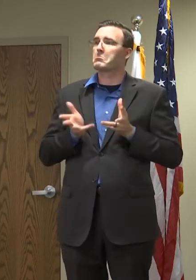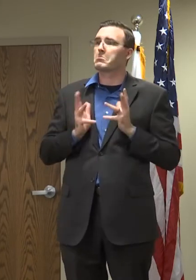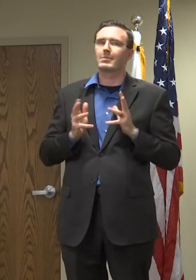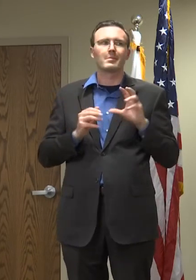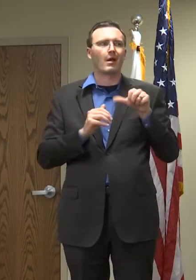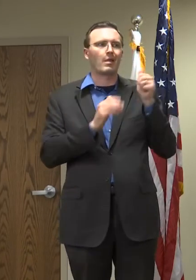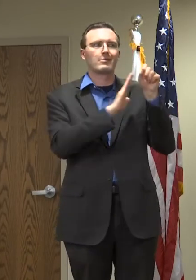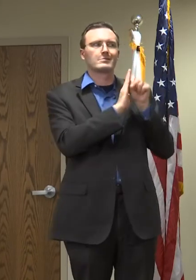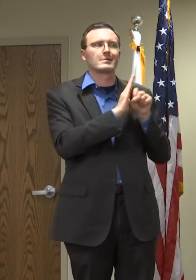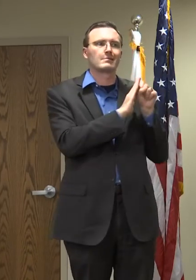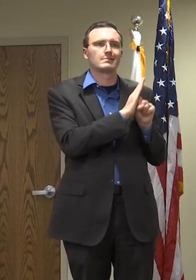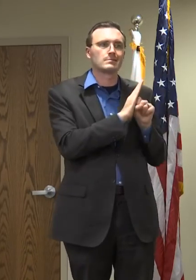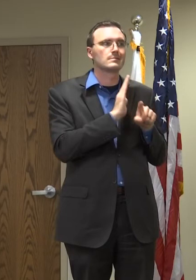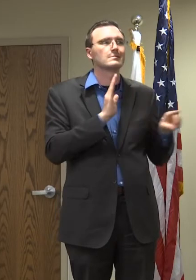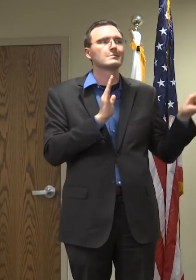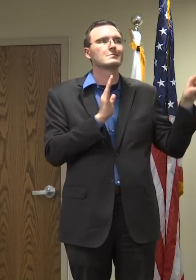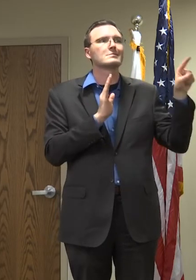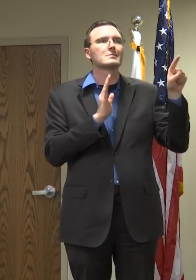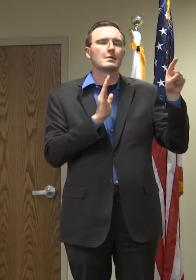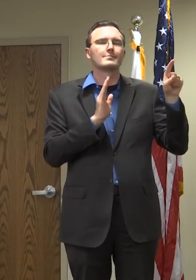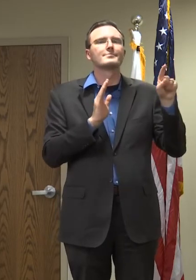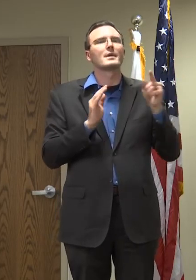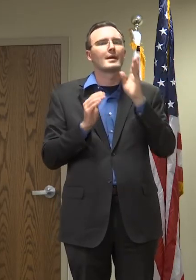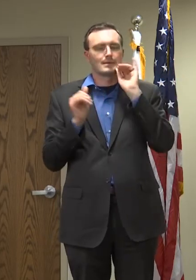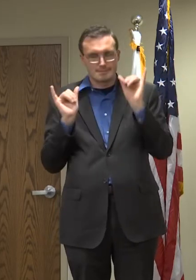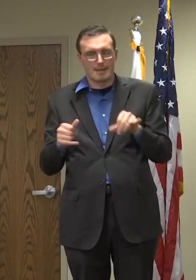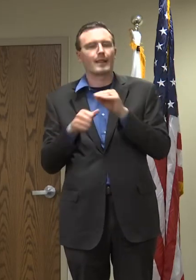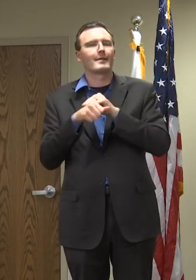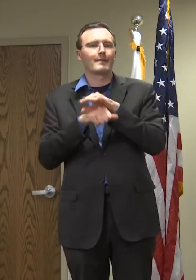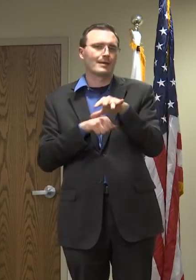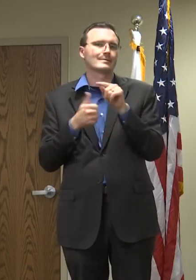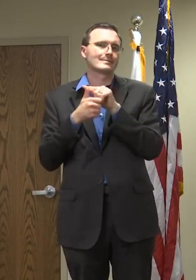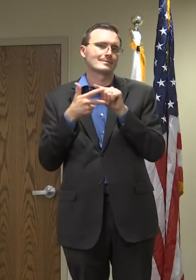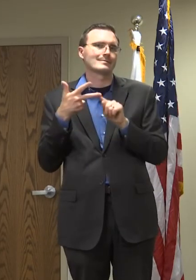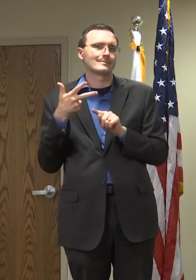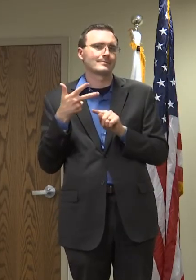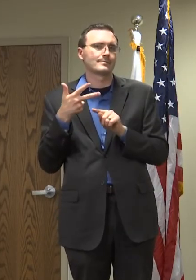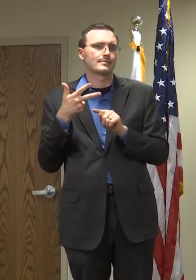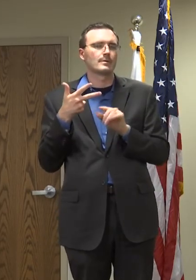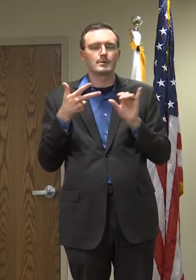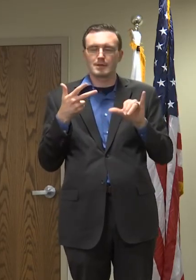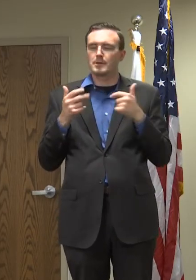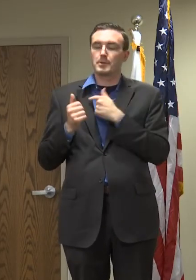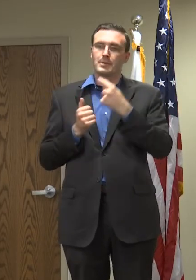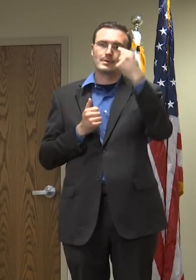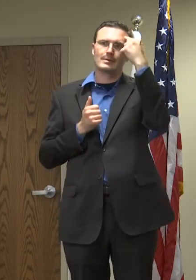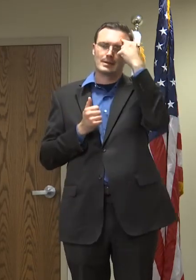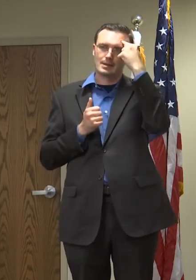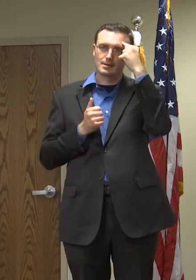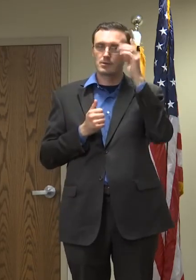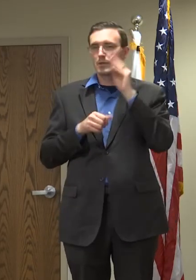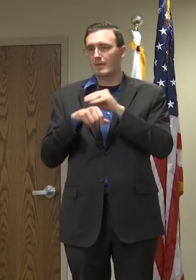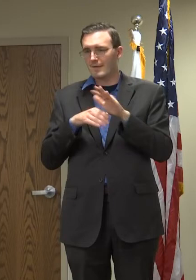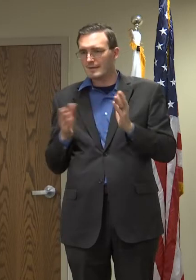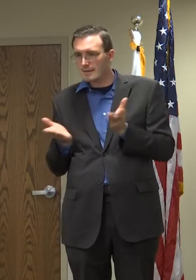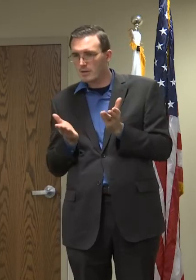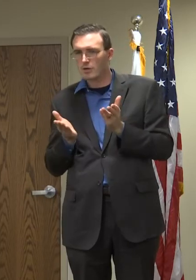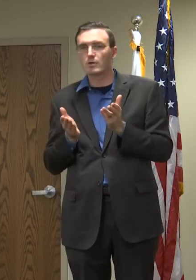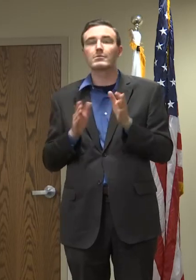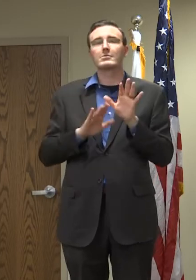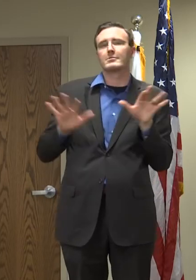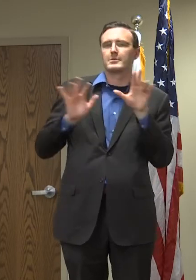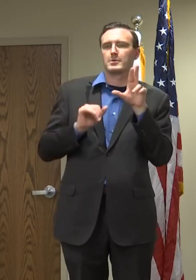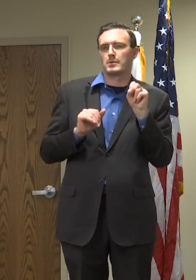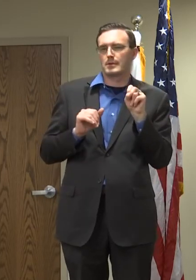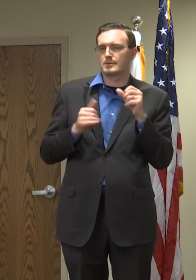in our own state, as well as understand how we fit into the larger picture as a nation. And then one more question.